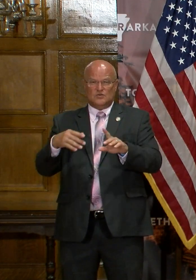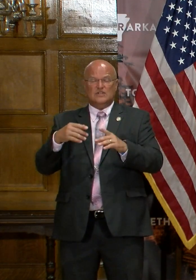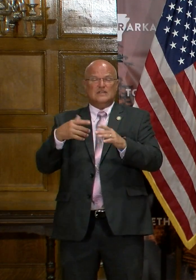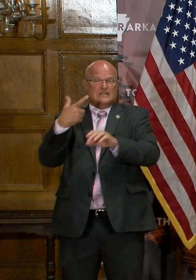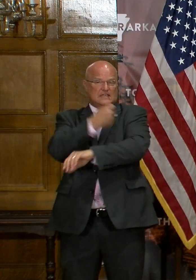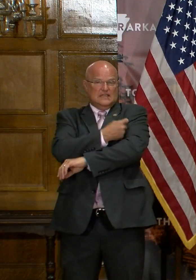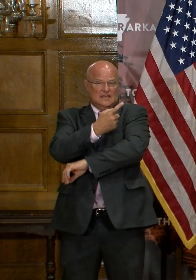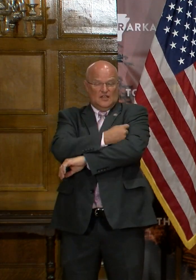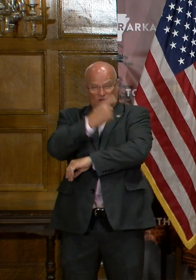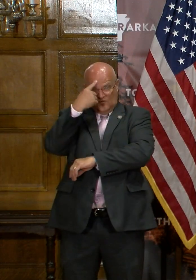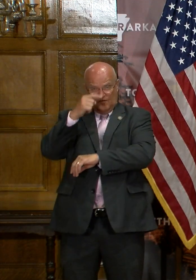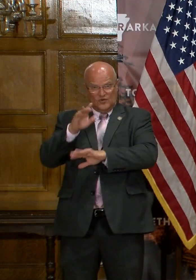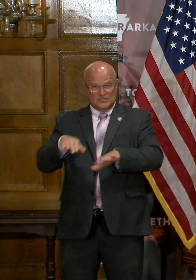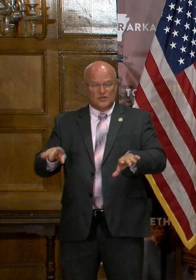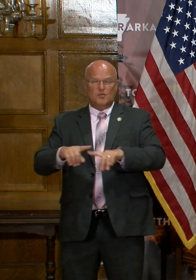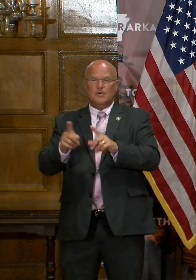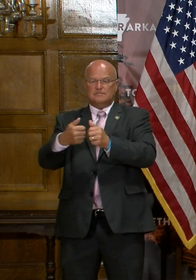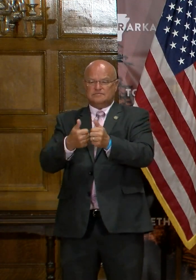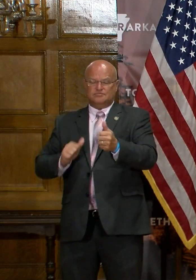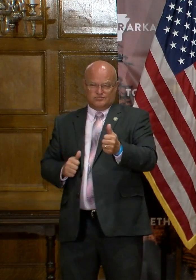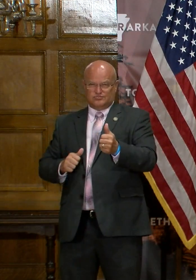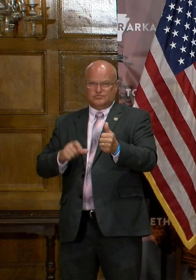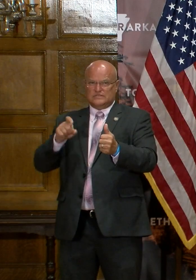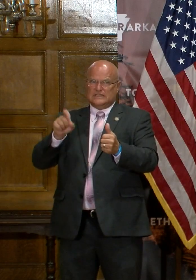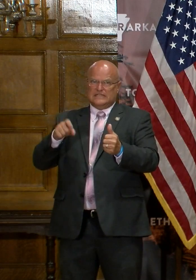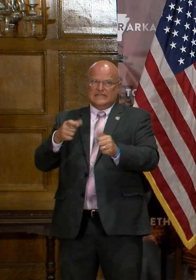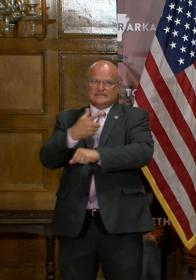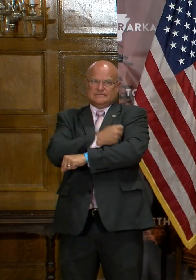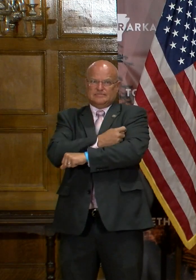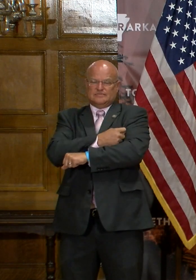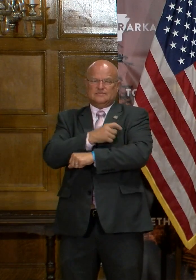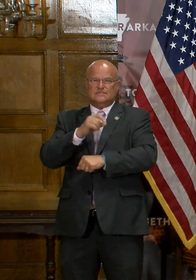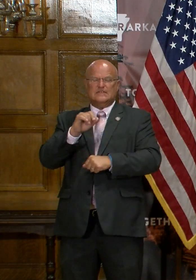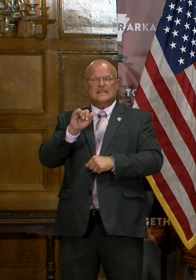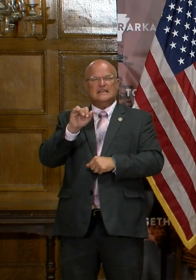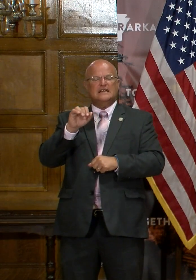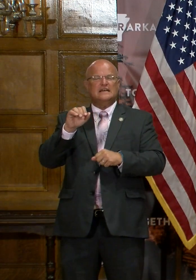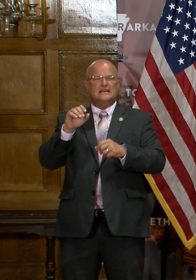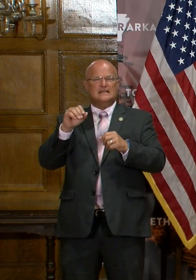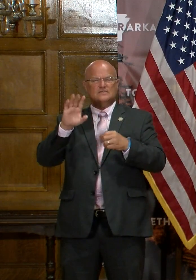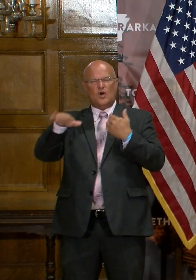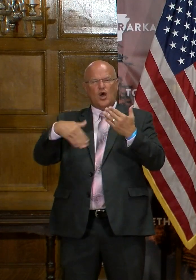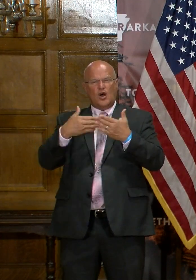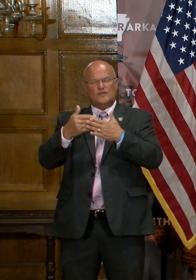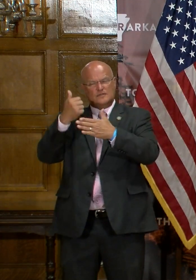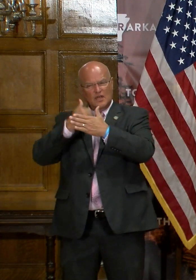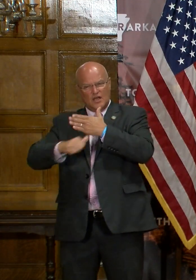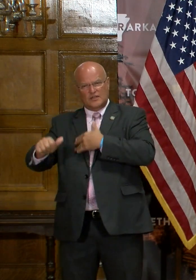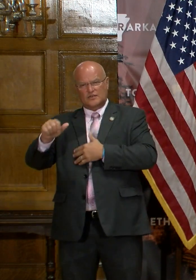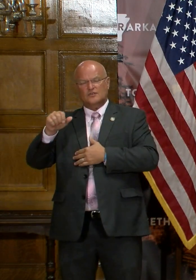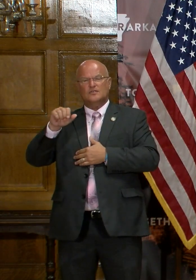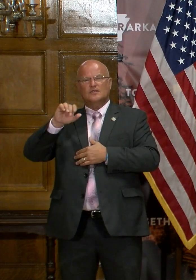monthly numbers given, but we have a backlog of doses I have to do. So all of this is falling under her